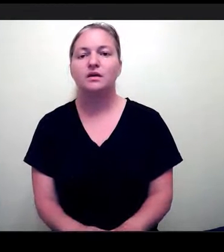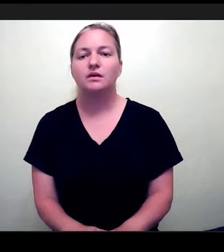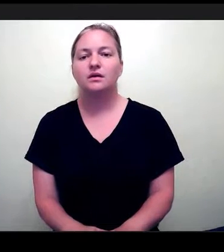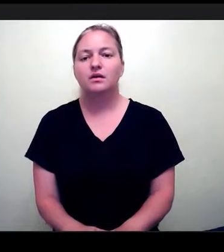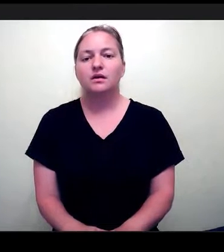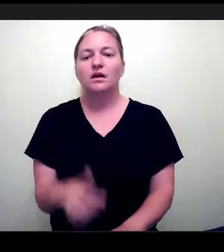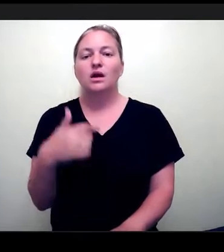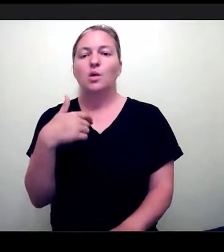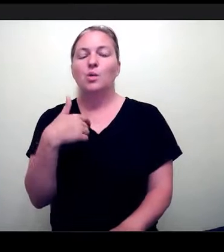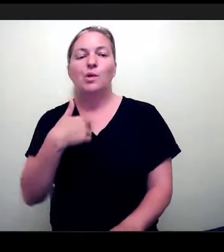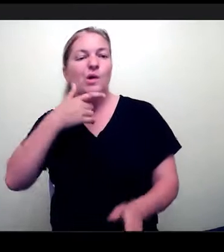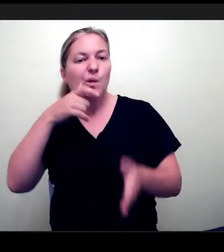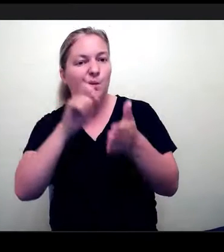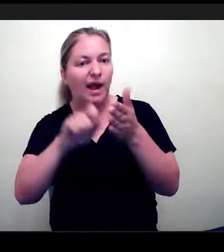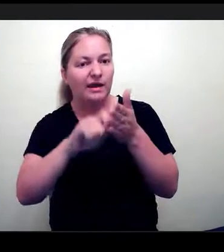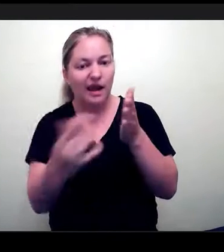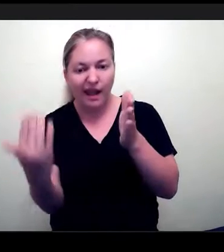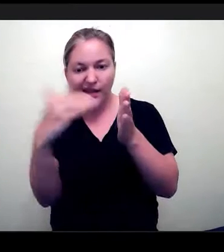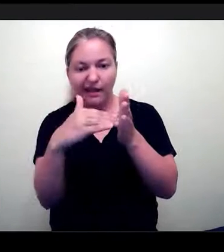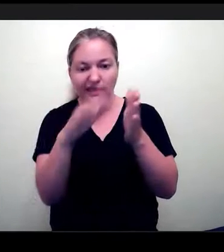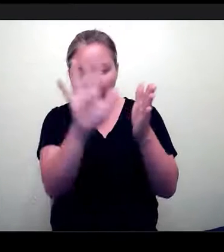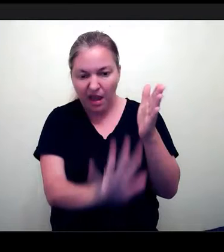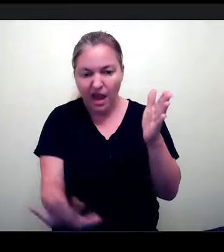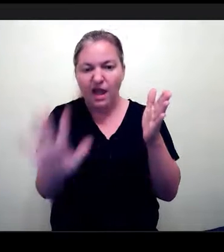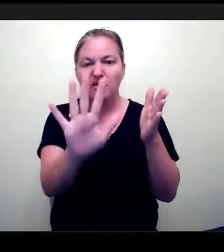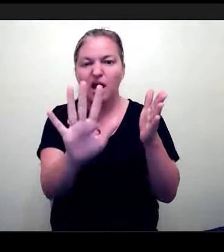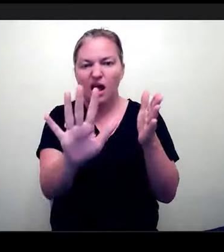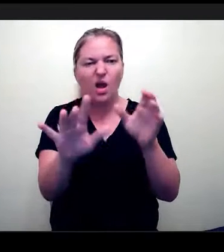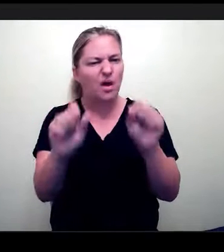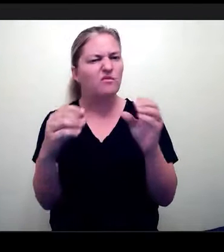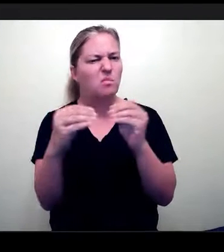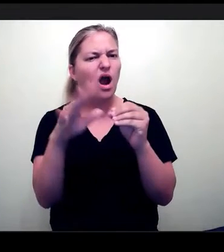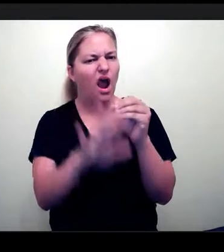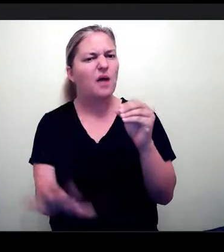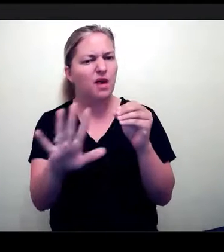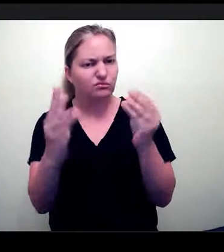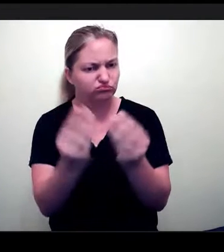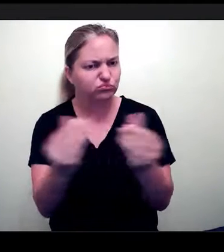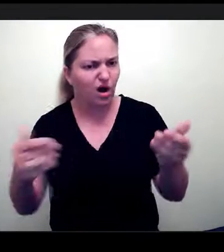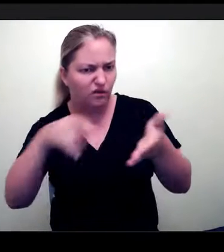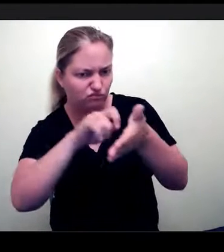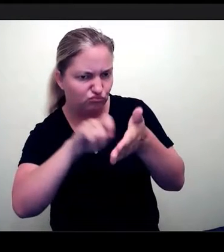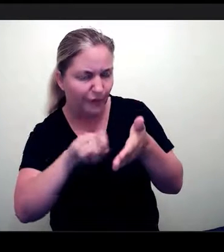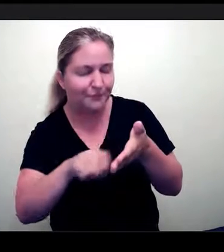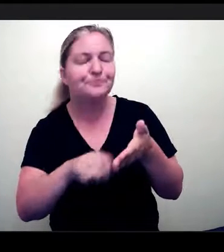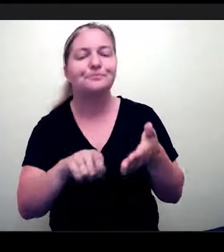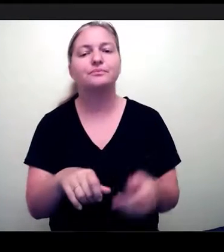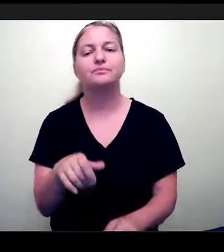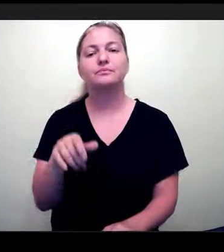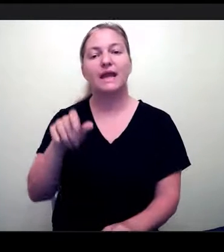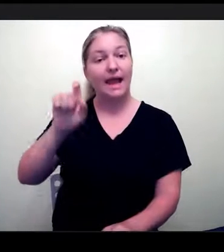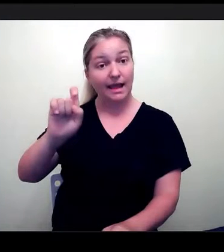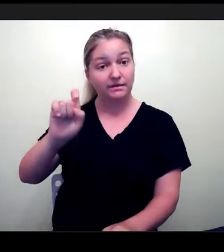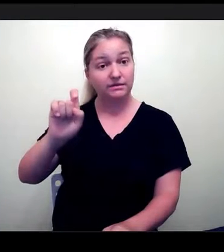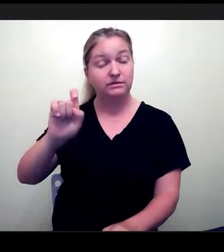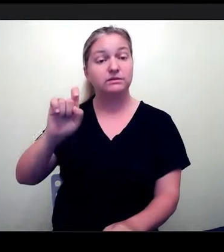And we're just going to rewrite it in this space so we have a little bit more room. We have x